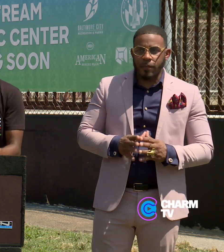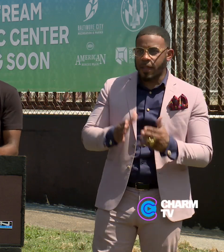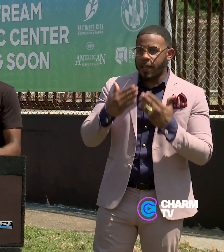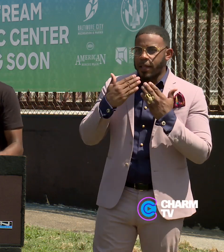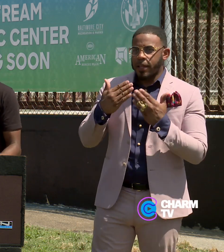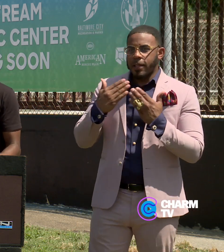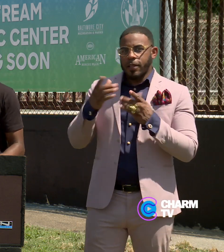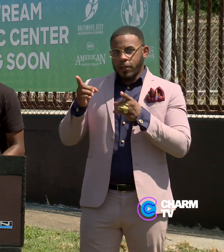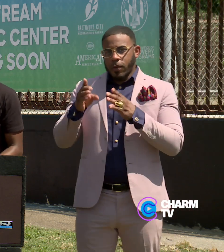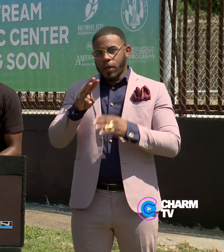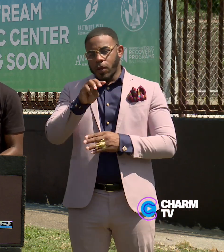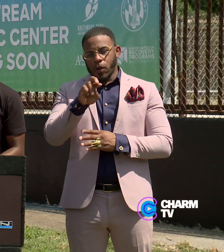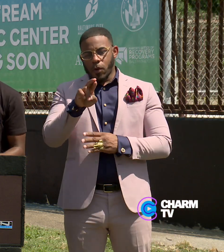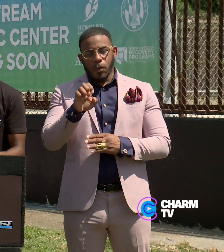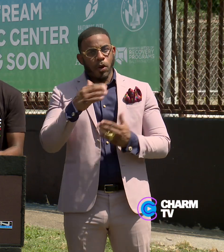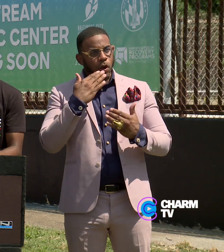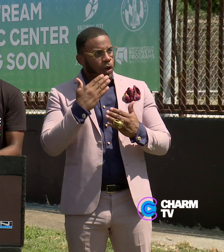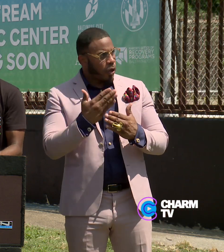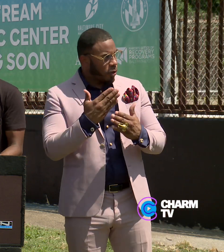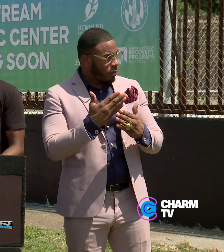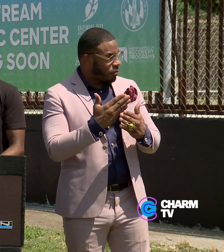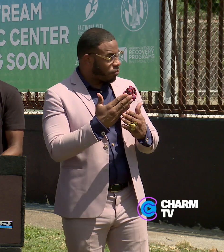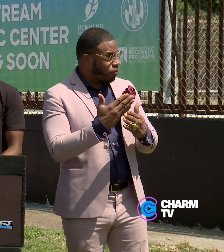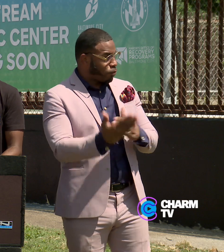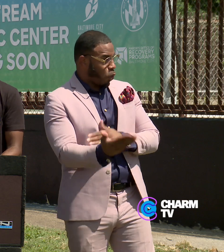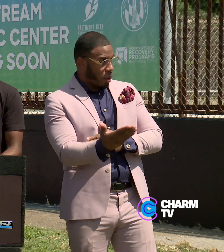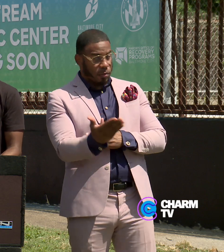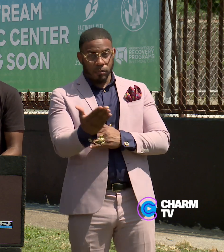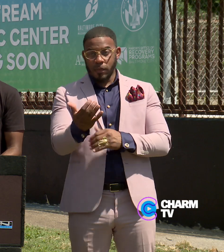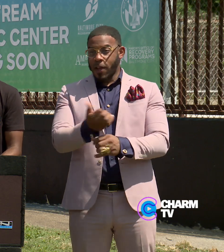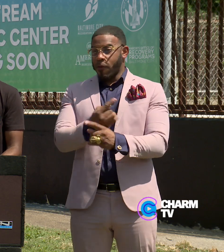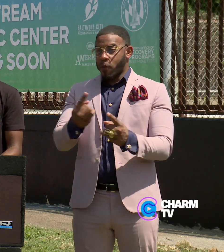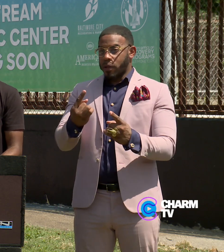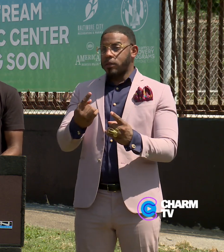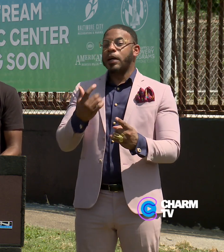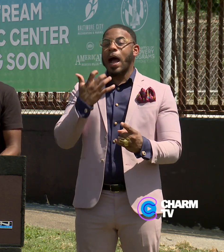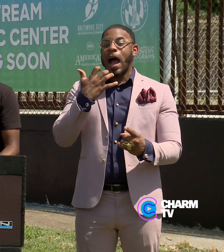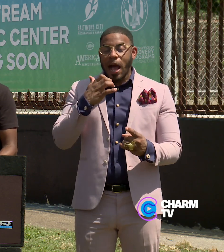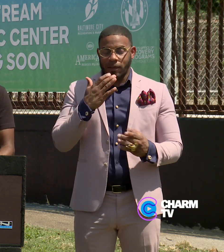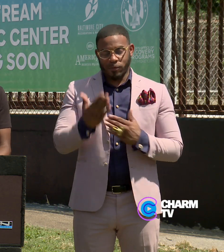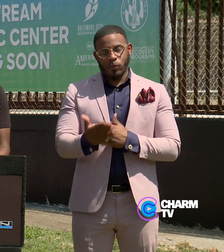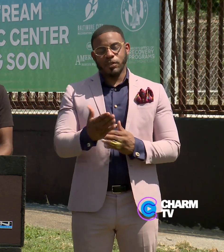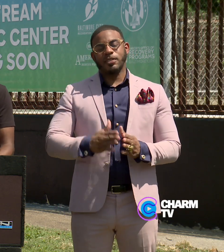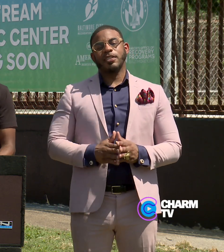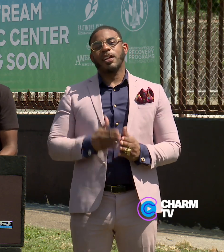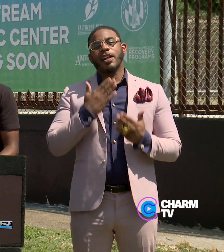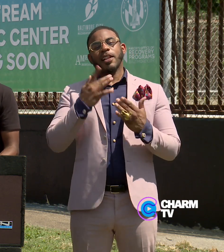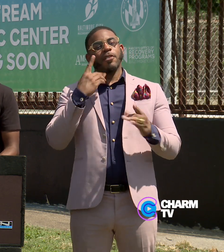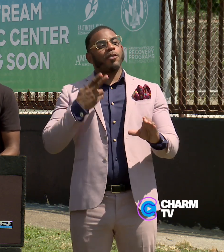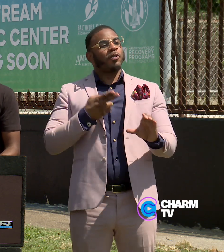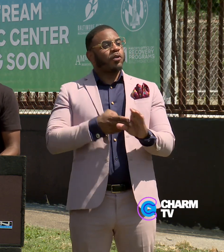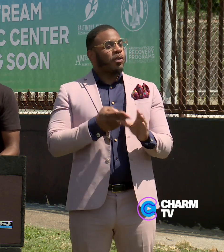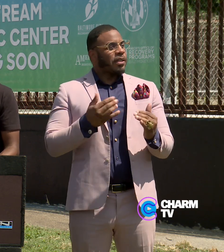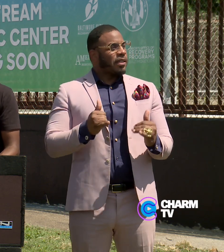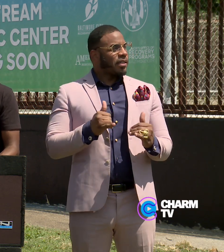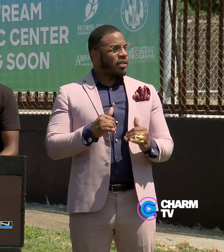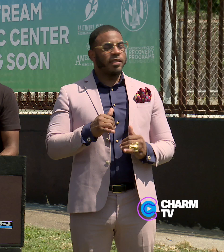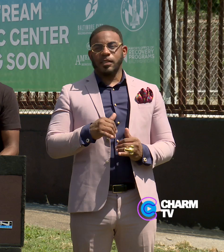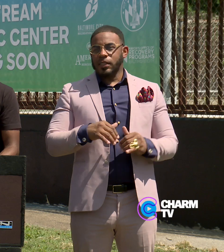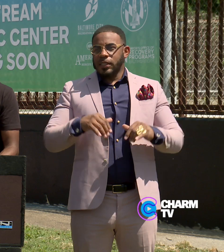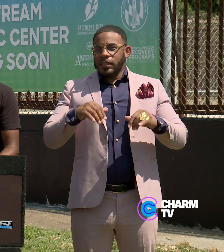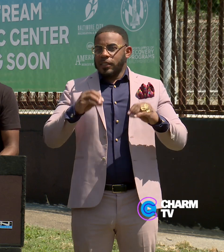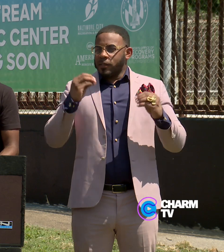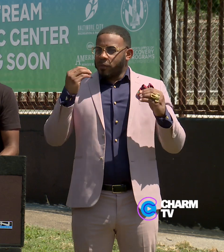Thank you, Director Moore, and good morning, everyone. Good hot morning. Thank you all for joining us here in Chum for